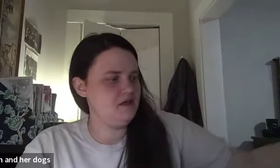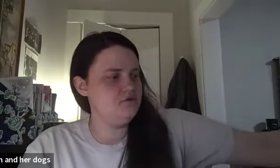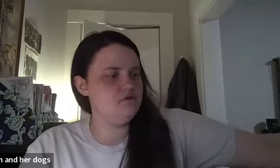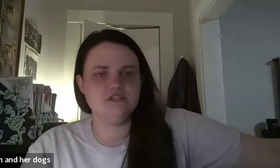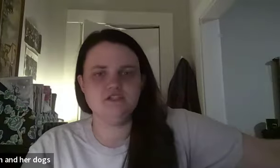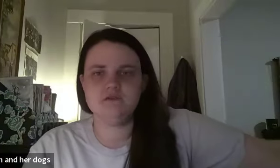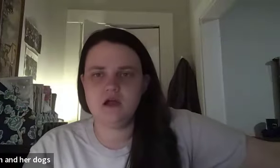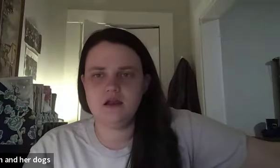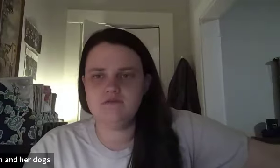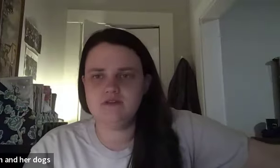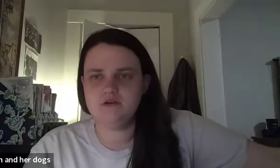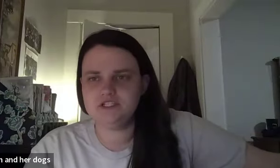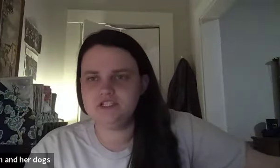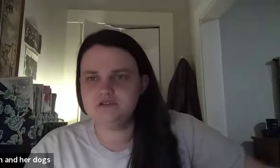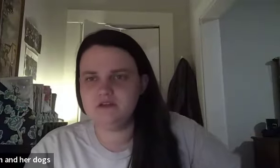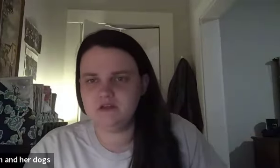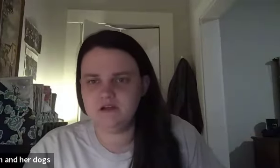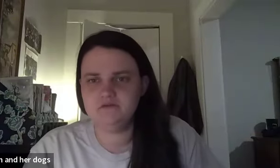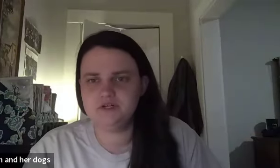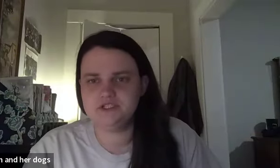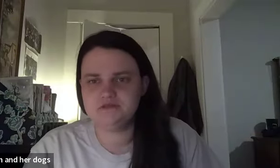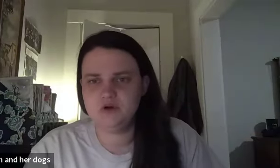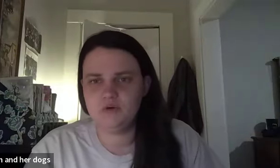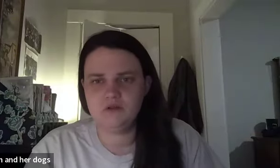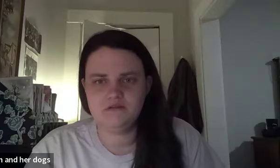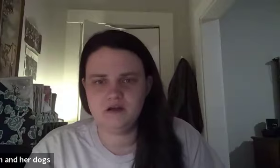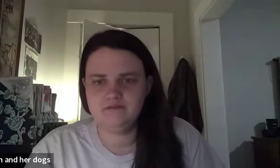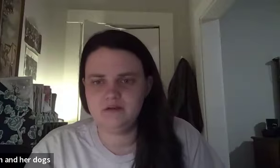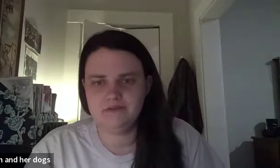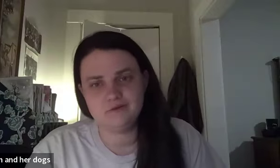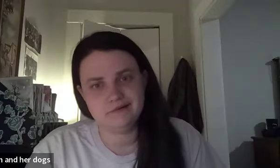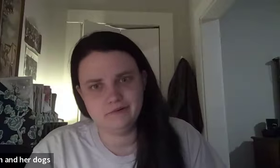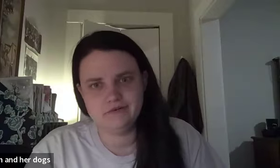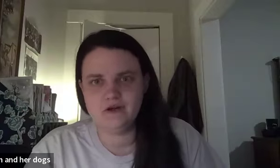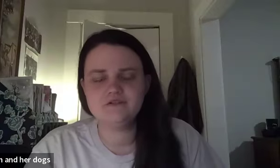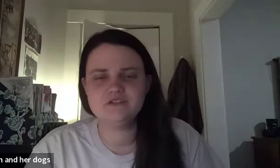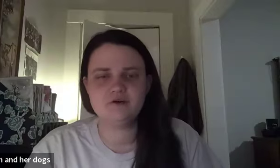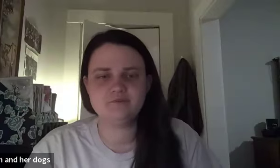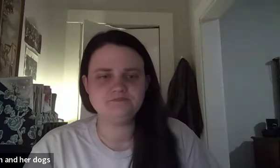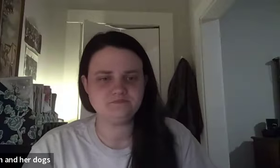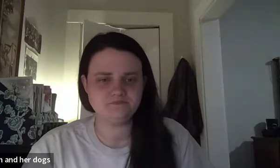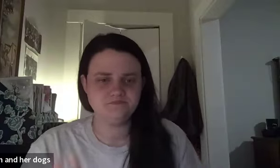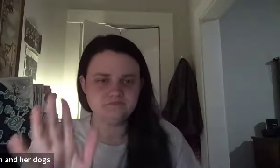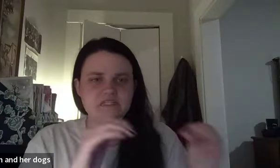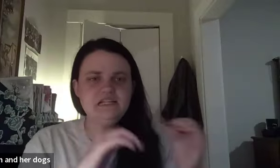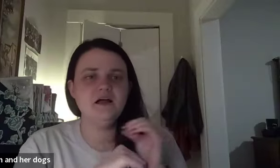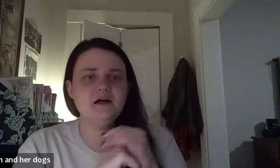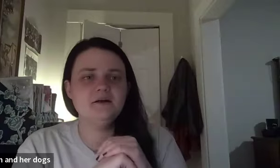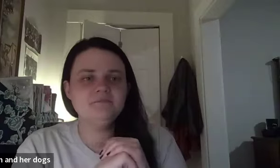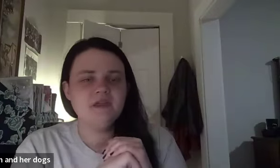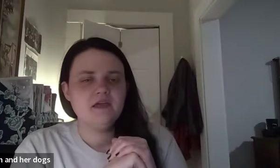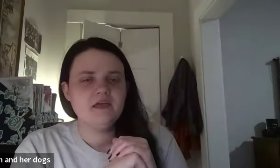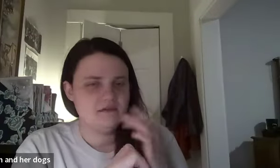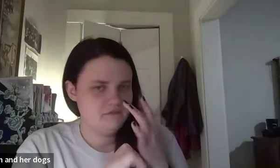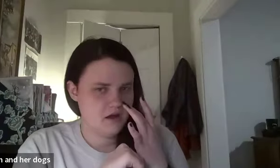If you guys do not have any questions you can think of, which totally fine. I mean, there's only two of y'all, so um, if